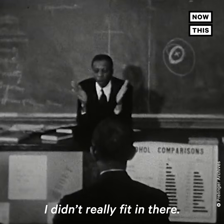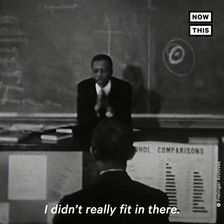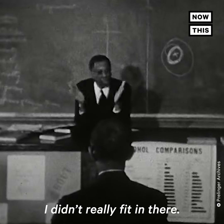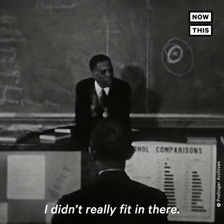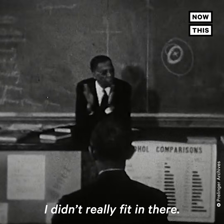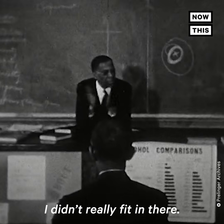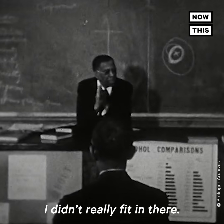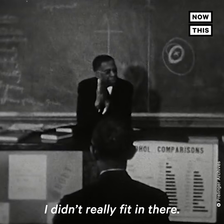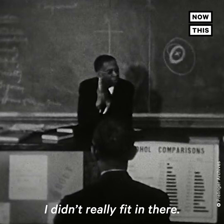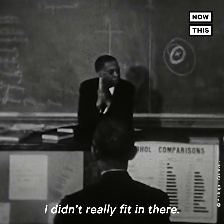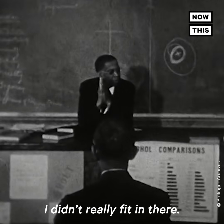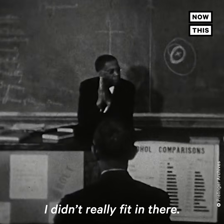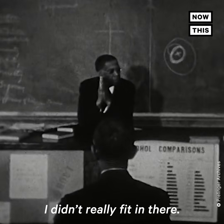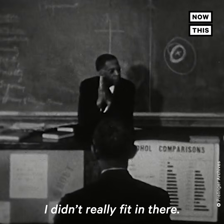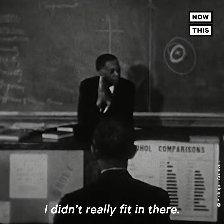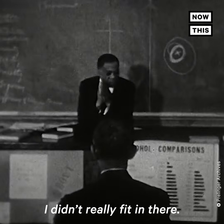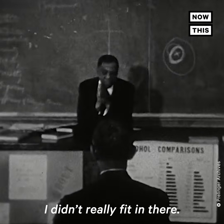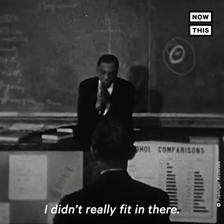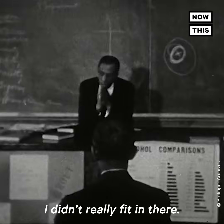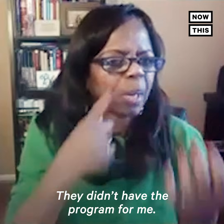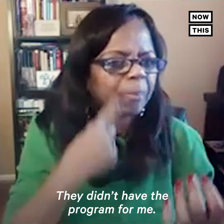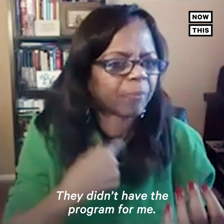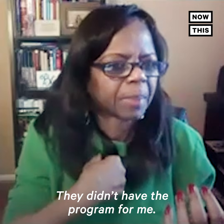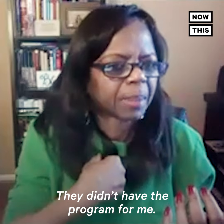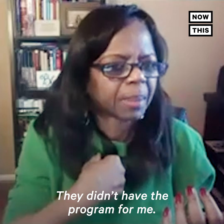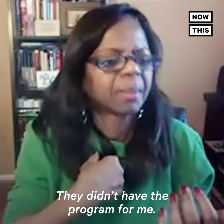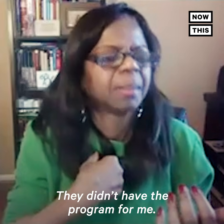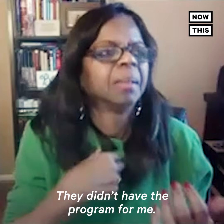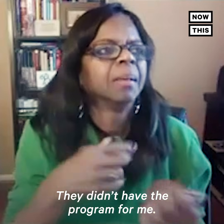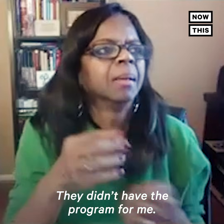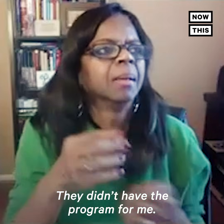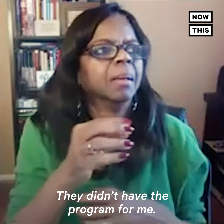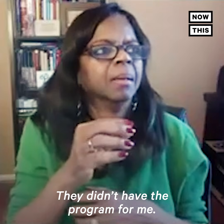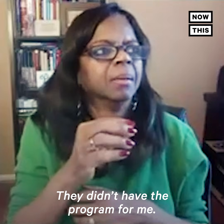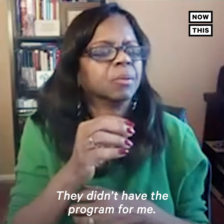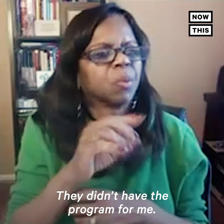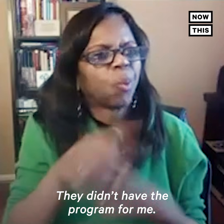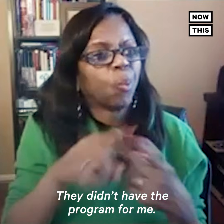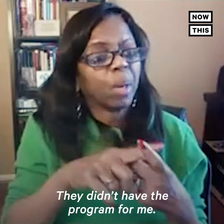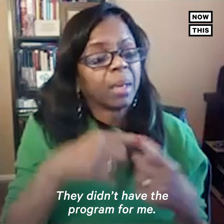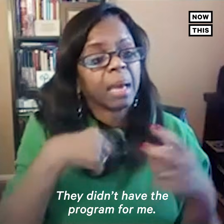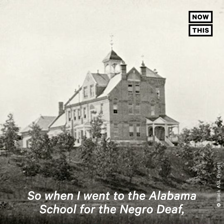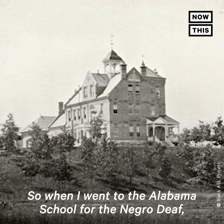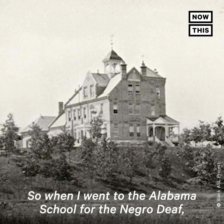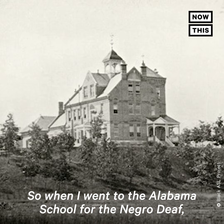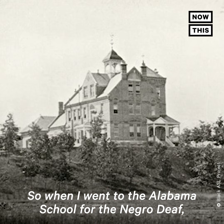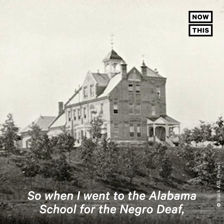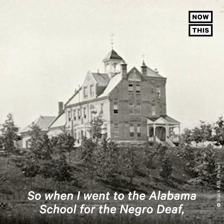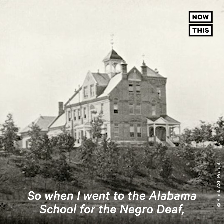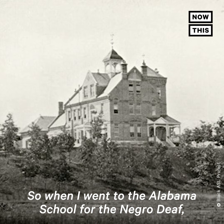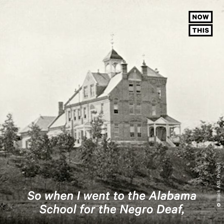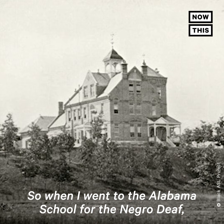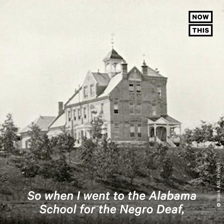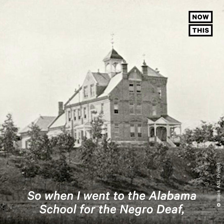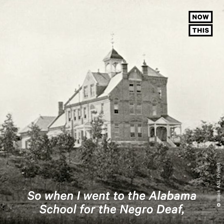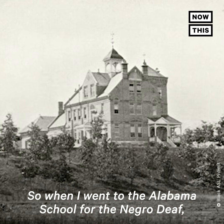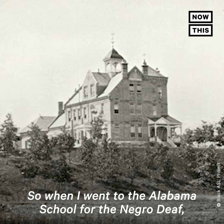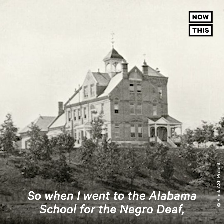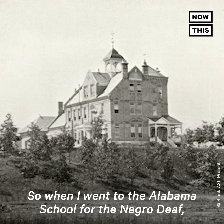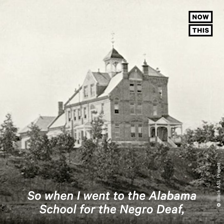really fit in there. They didn't have the program for me. So when I went to the Alabama School for the Negro